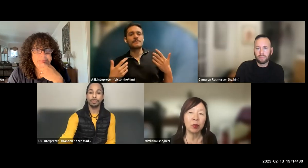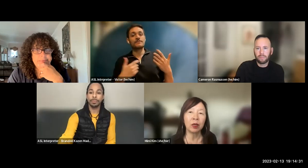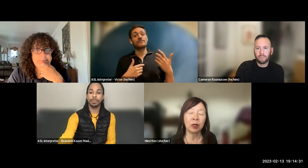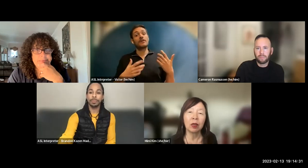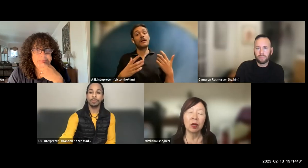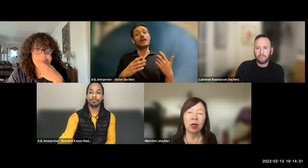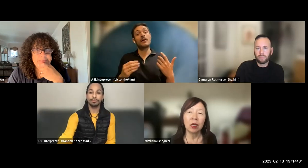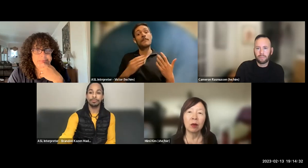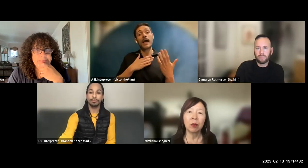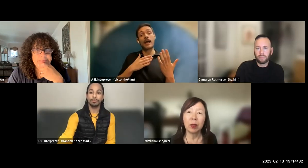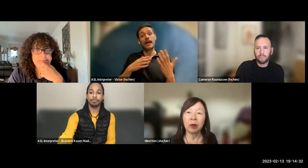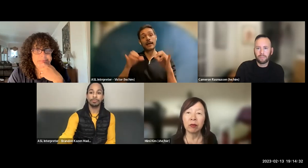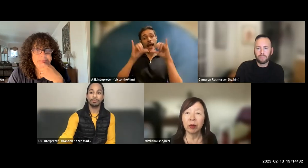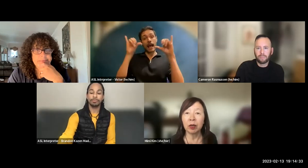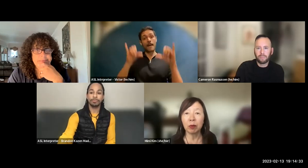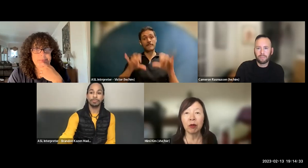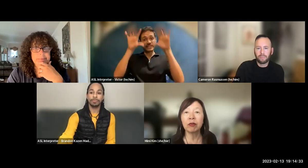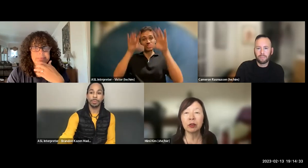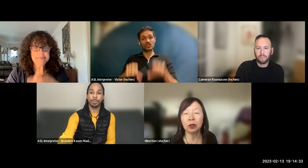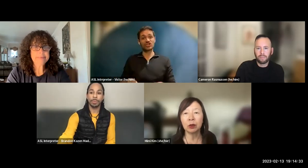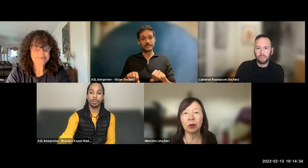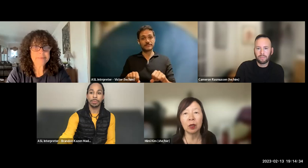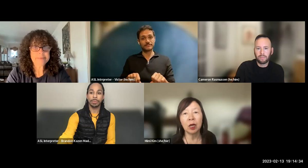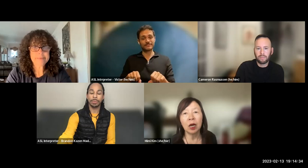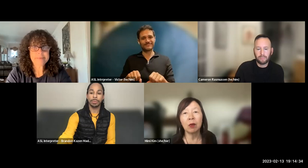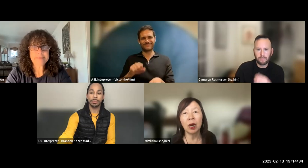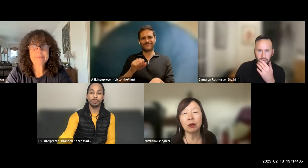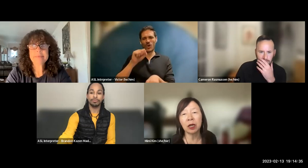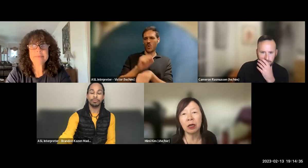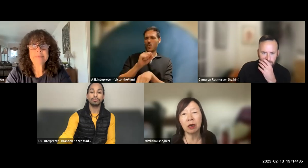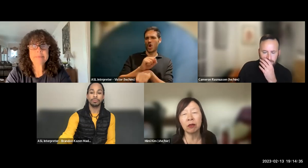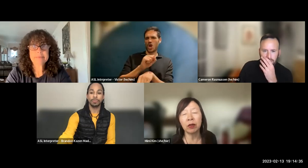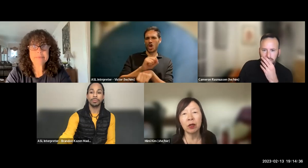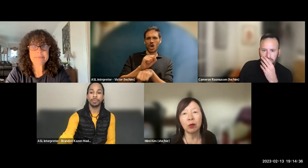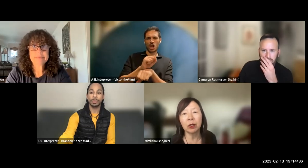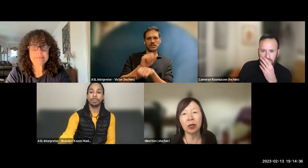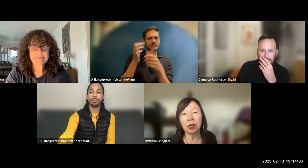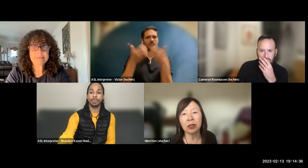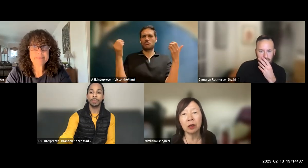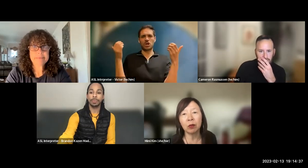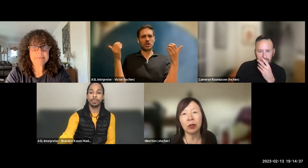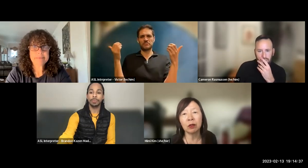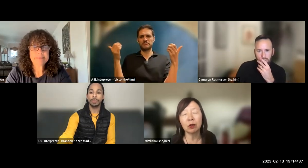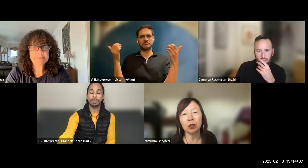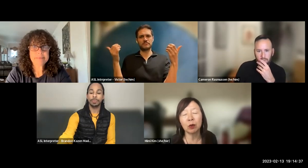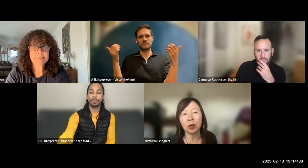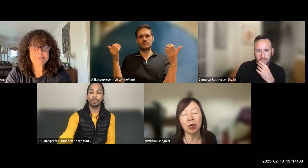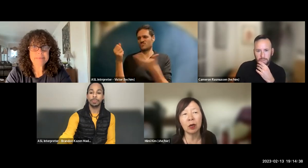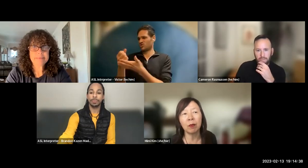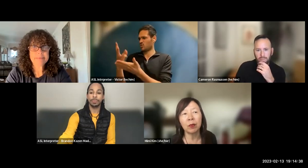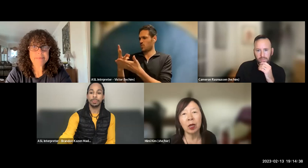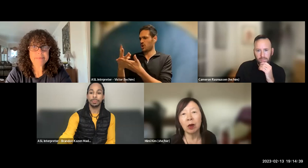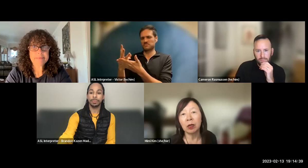work as being very peripheral to outside of the work that I did within social